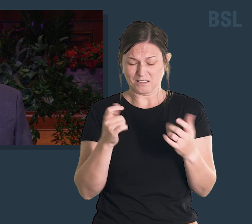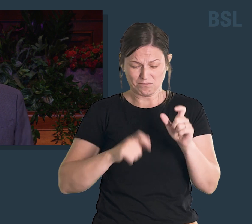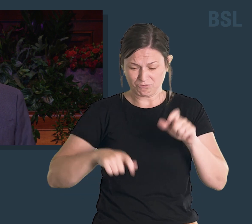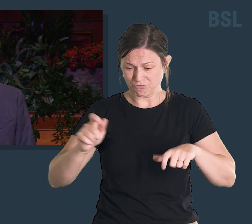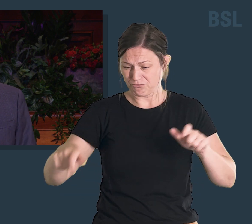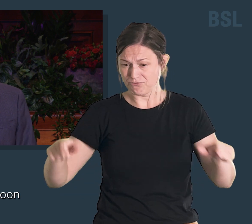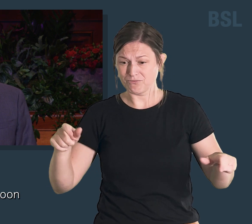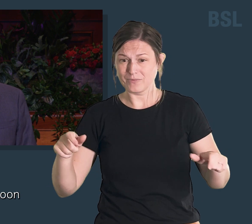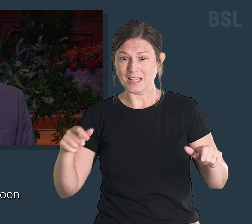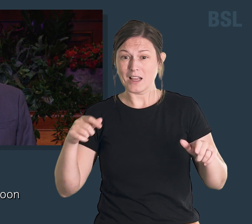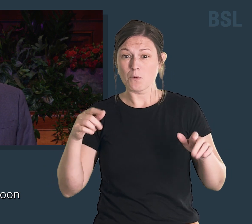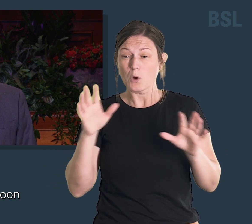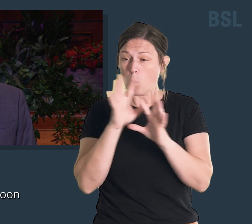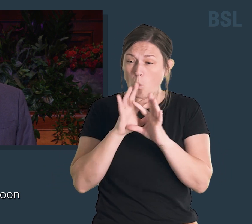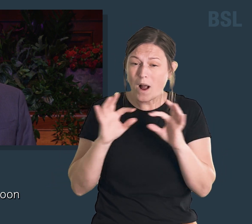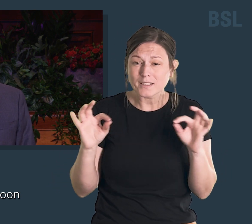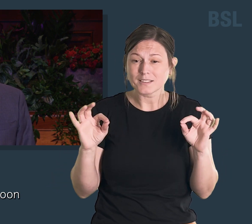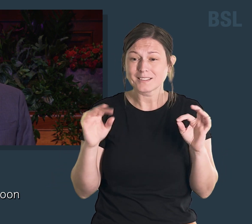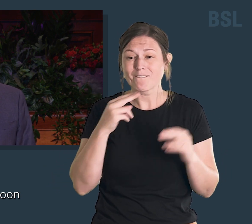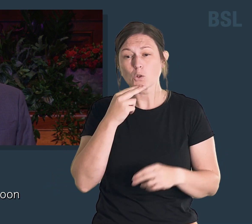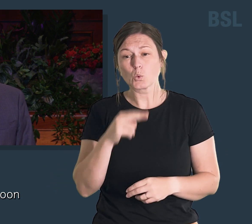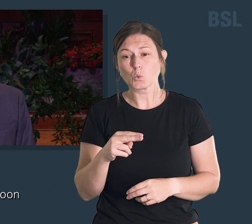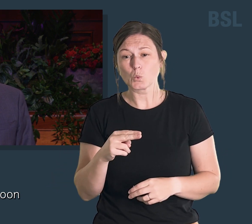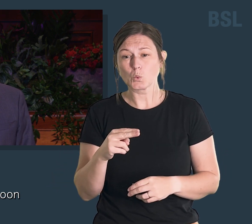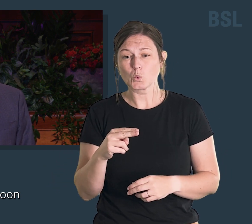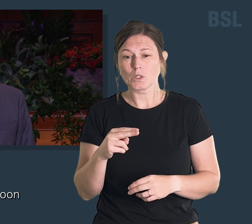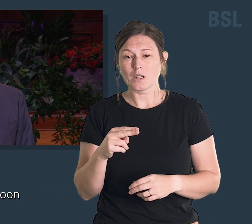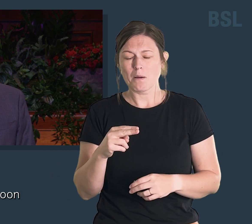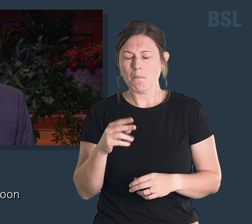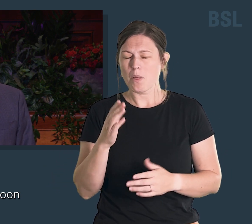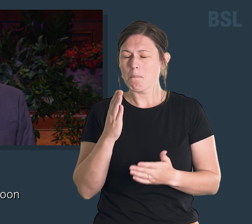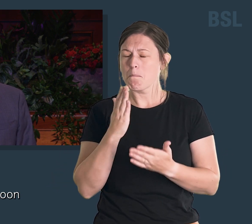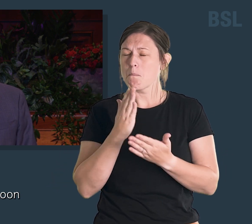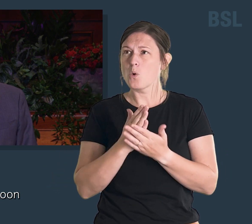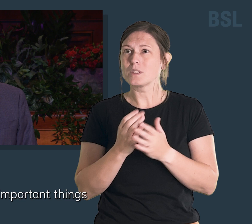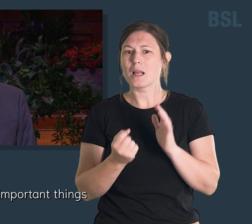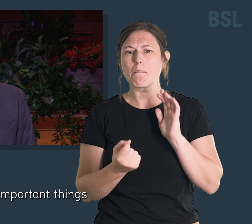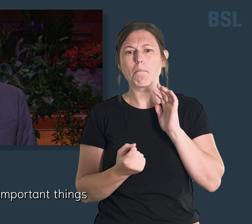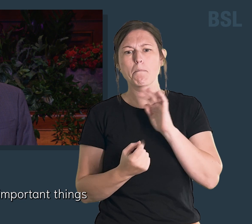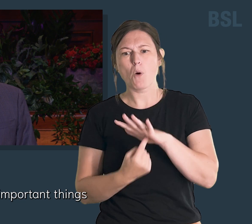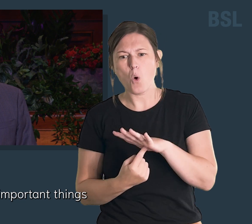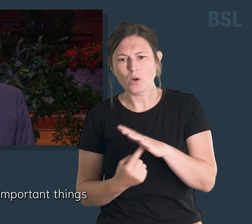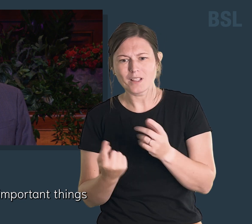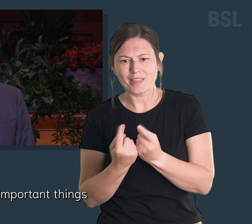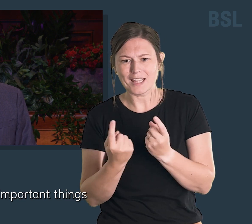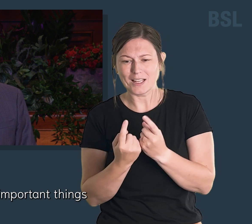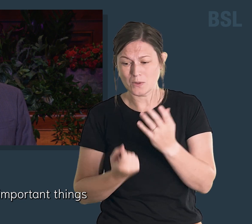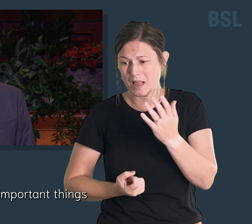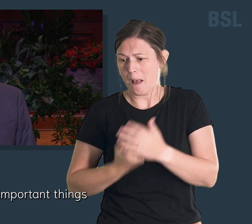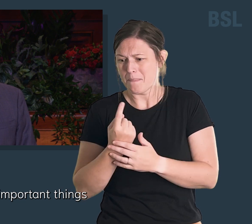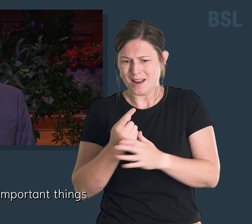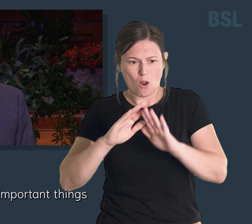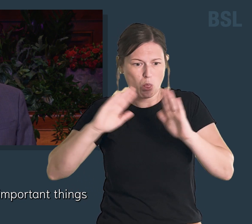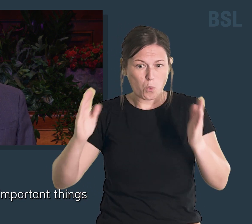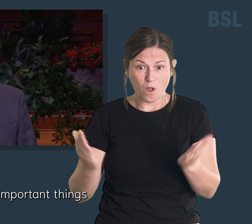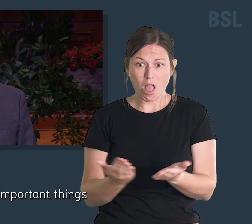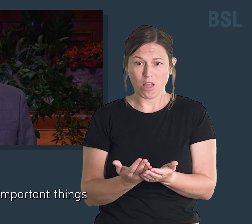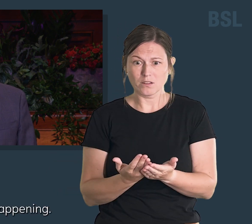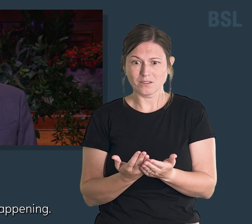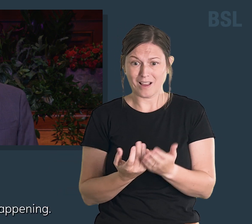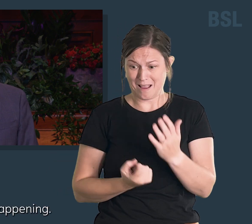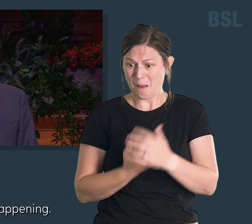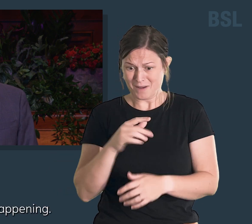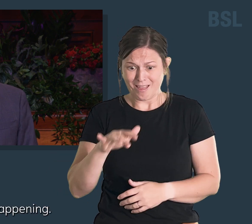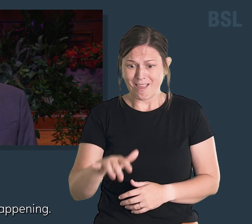six of us present on a quiet afternoon away from the world, and yet one of the most important things that ever